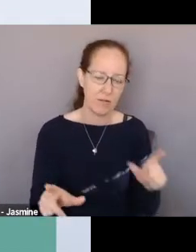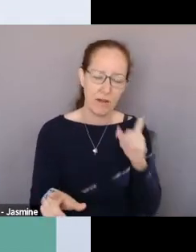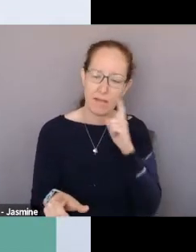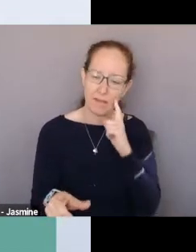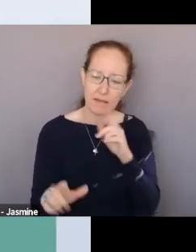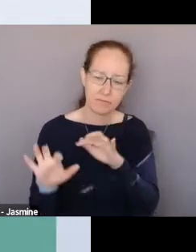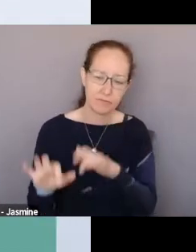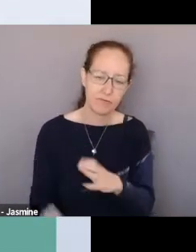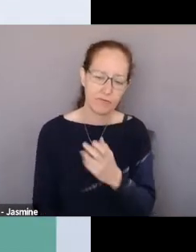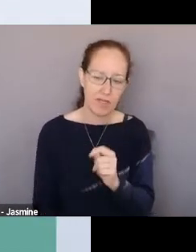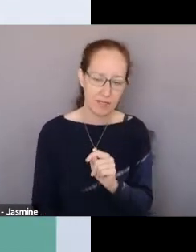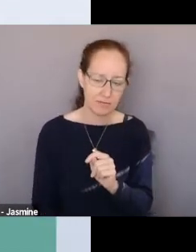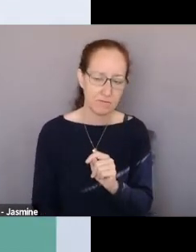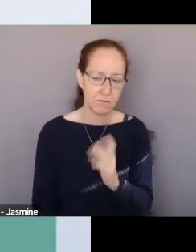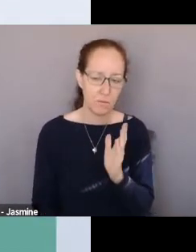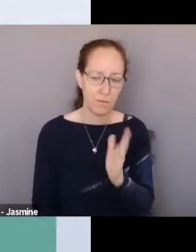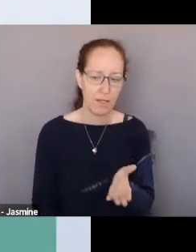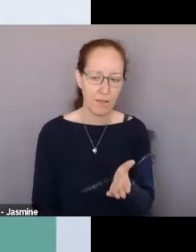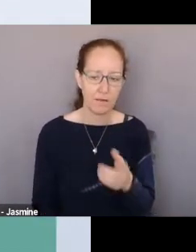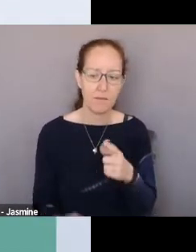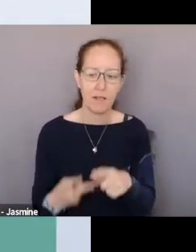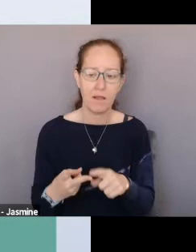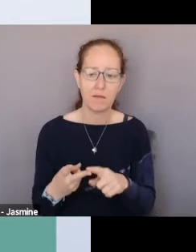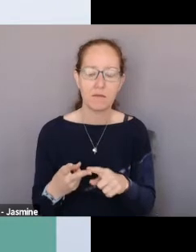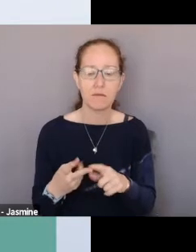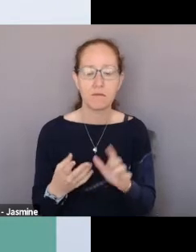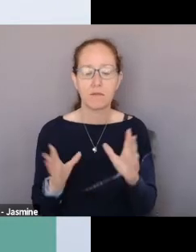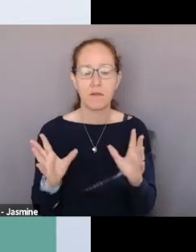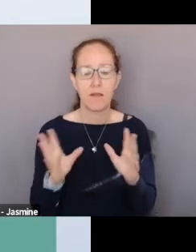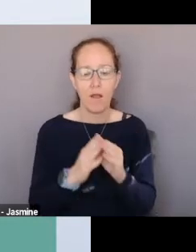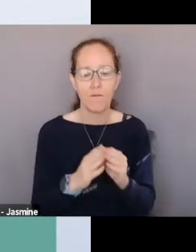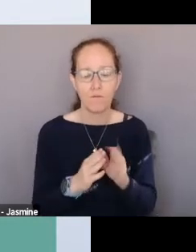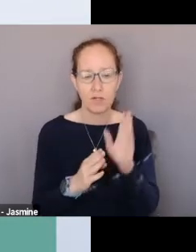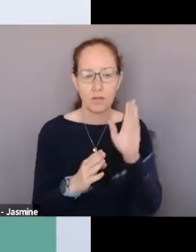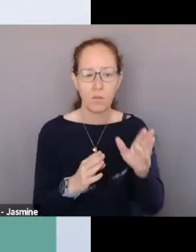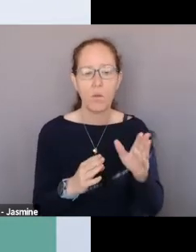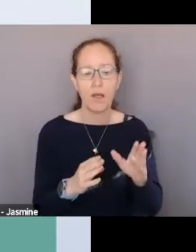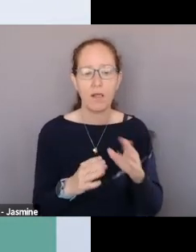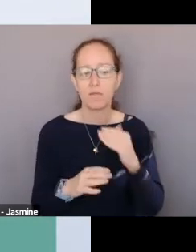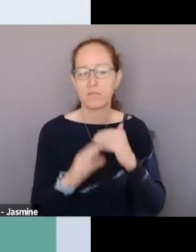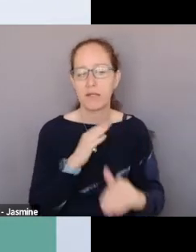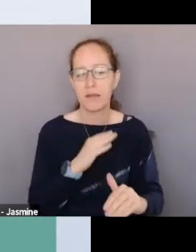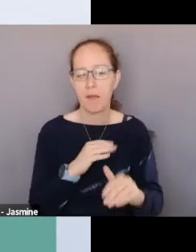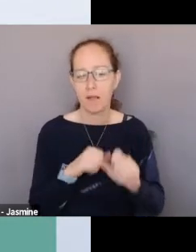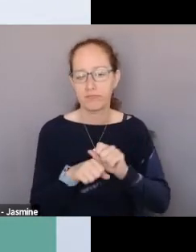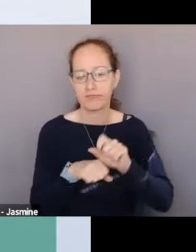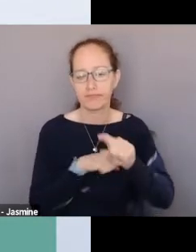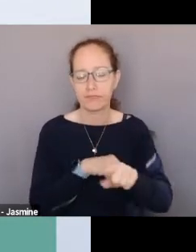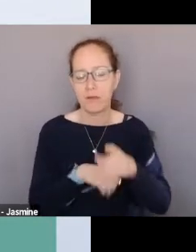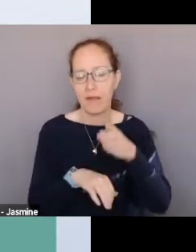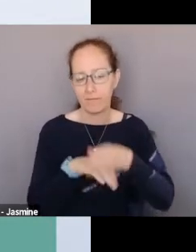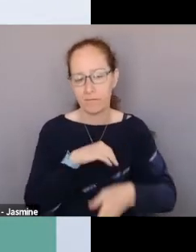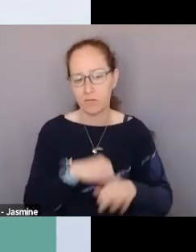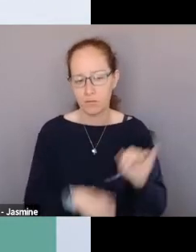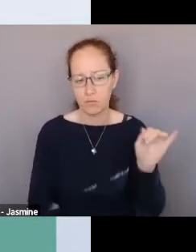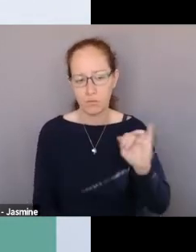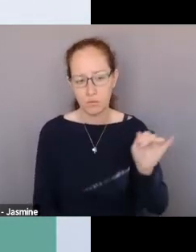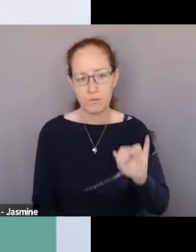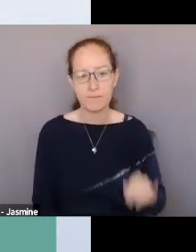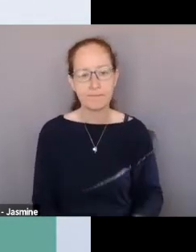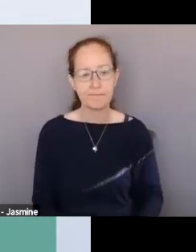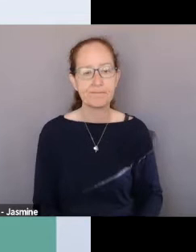and then the conference will also share all the resources in an email, a follow-up email with you. So if you don't